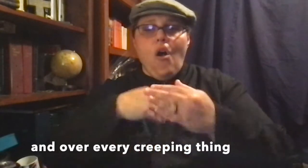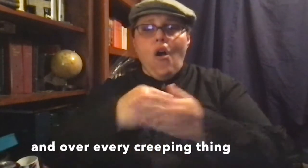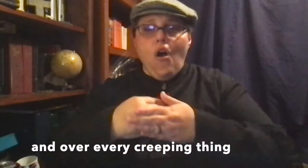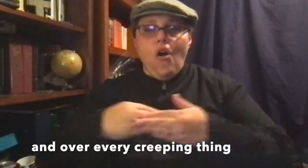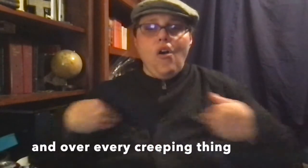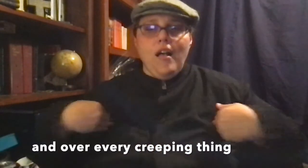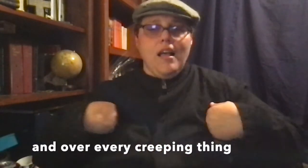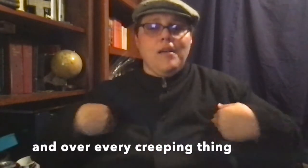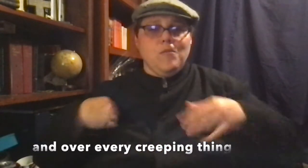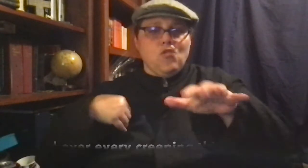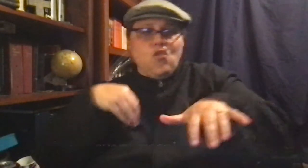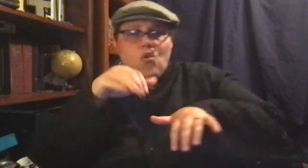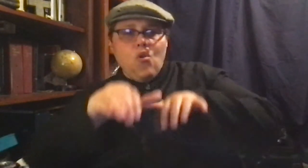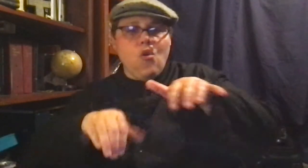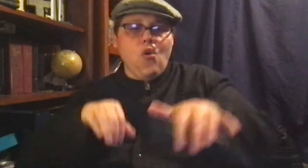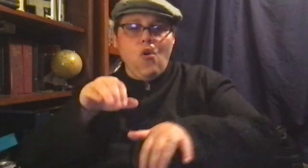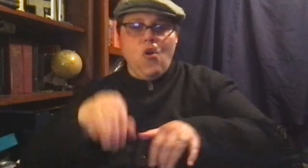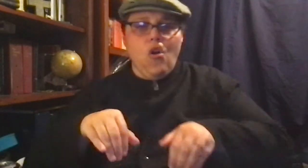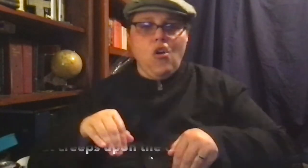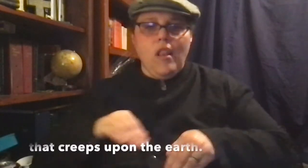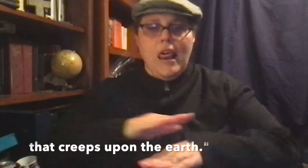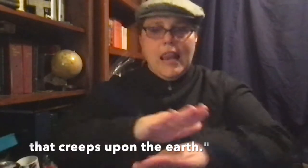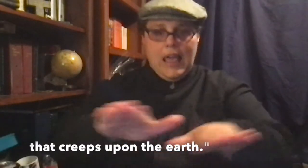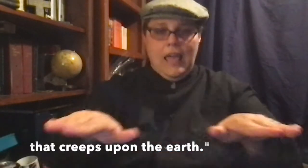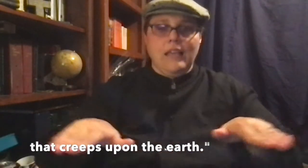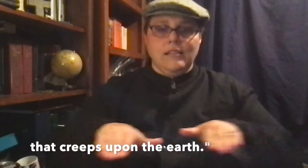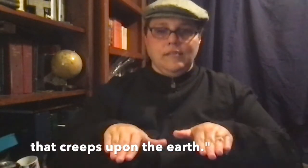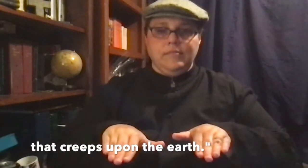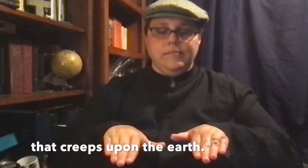over every creeping thing that creeps along the earth.